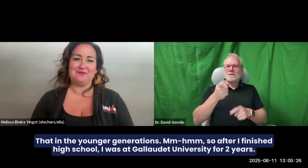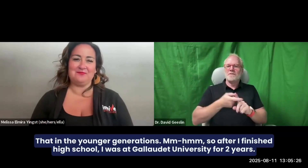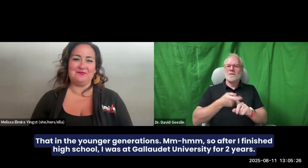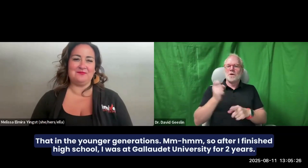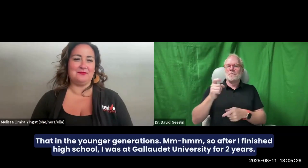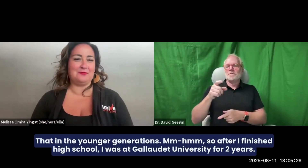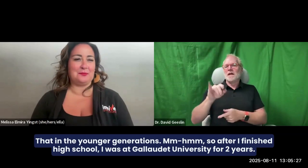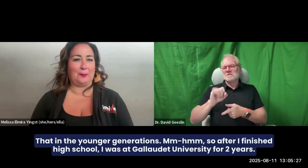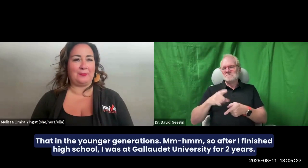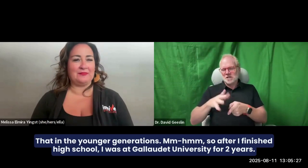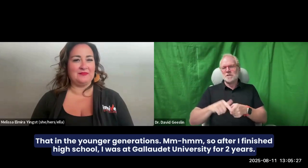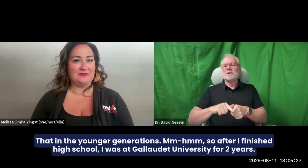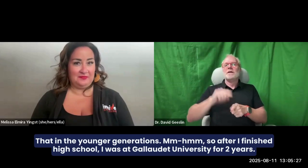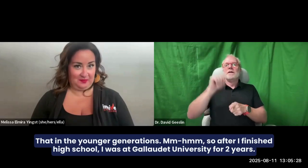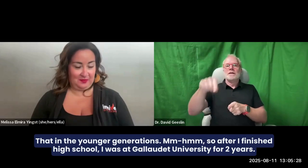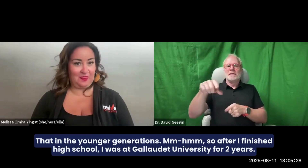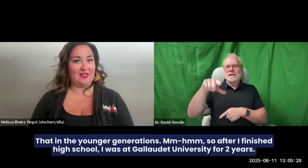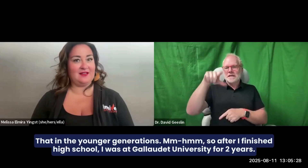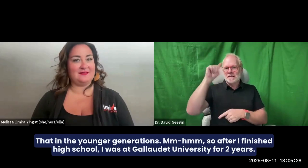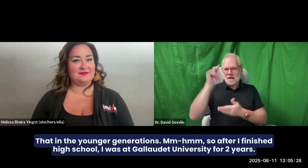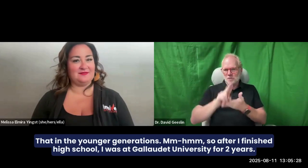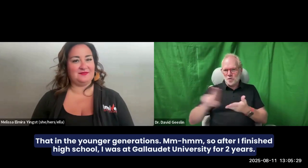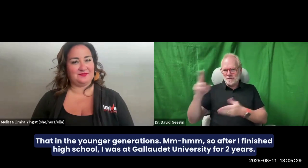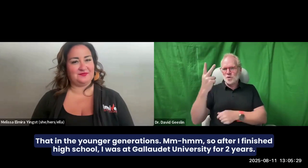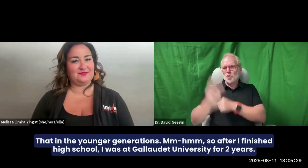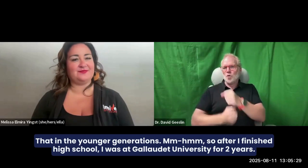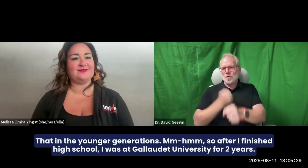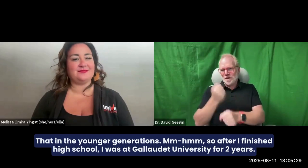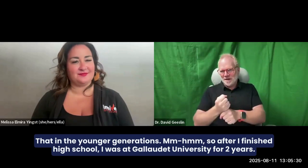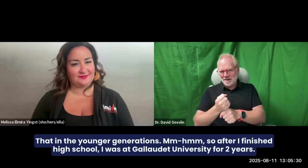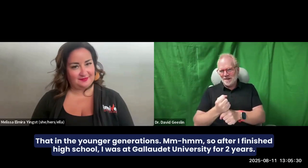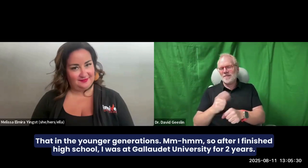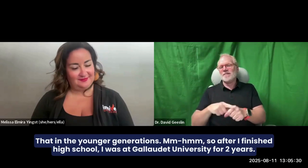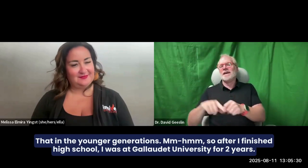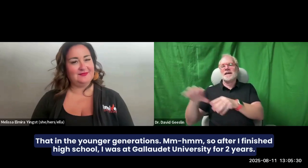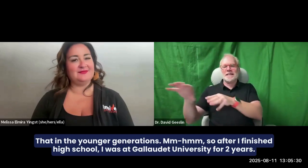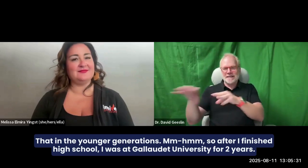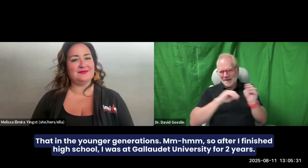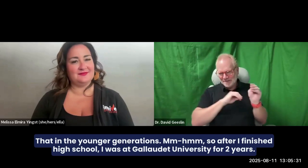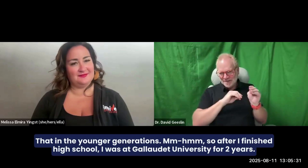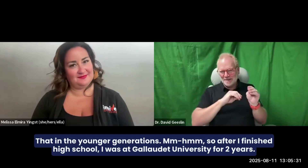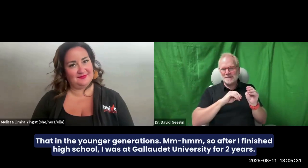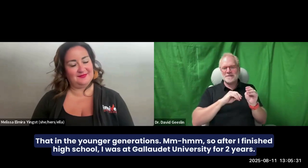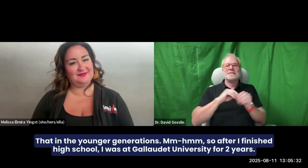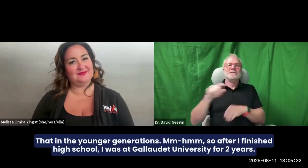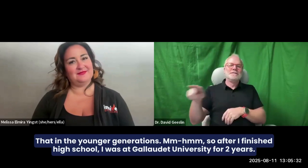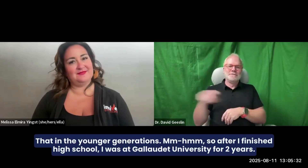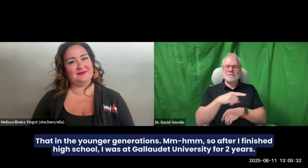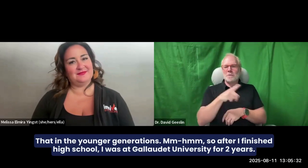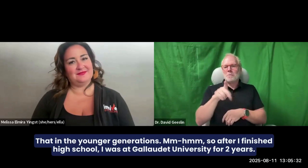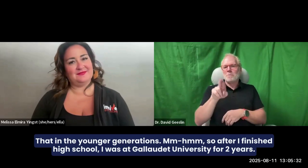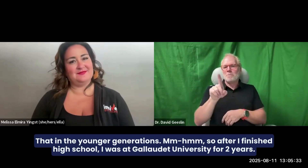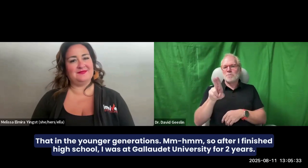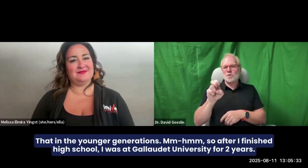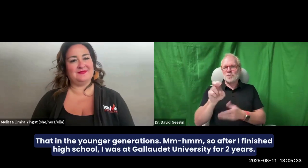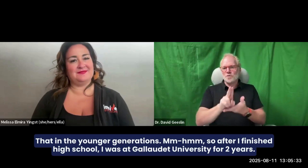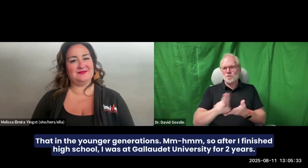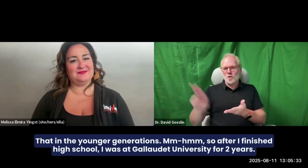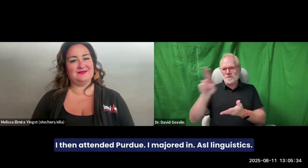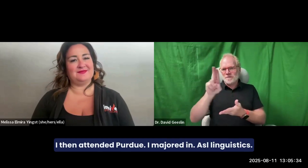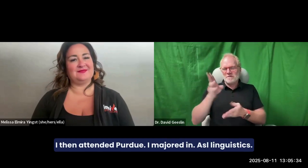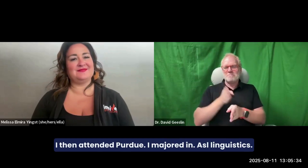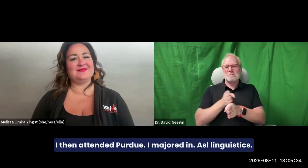that in the younger generations. That's awesome. So after I finished high school, I was at Gallaudet University